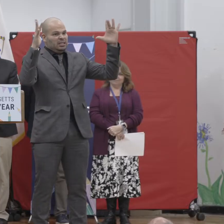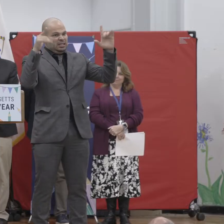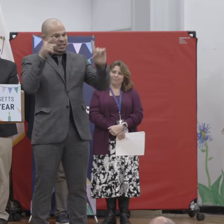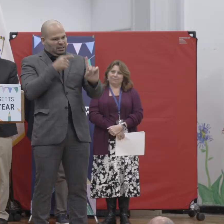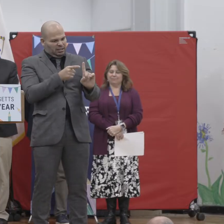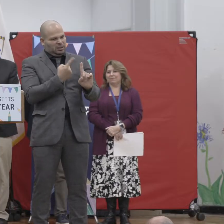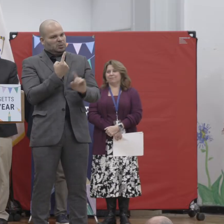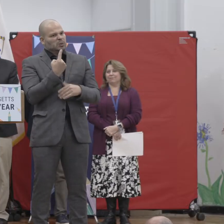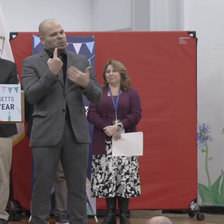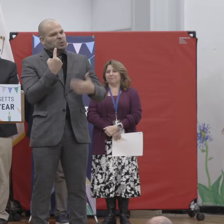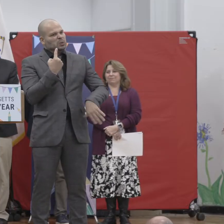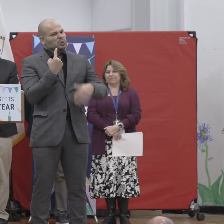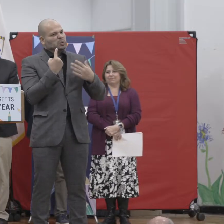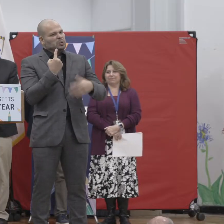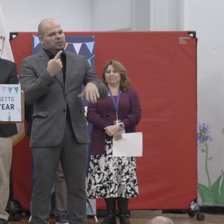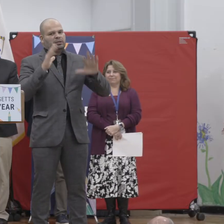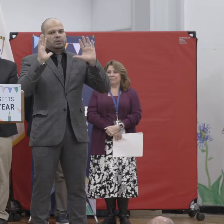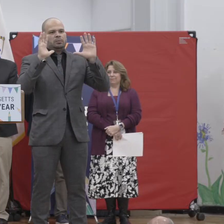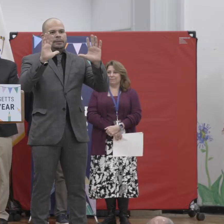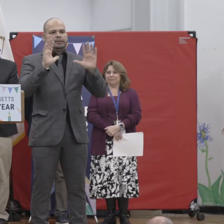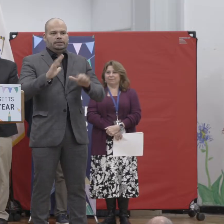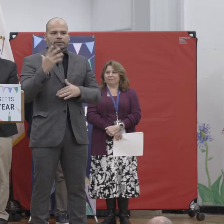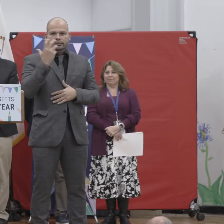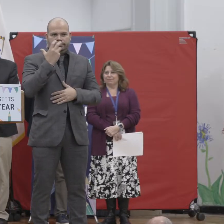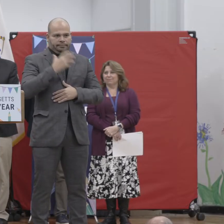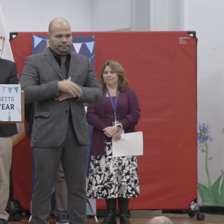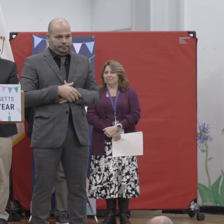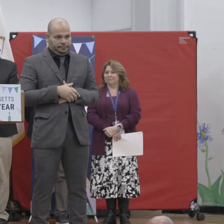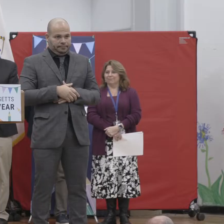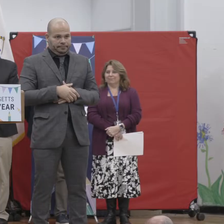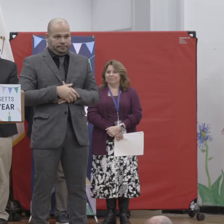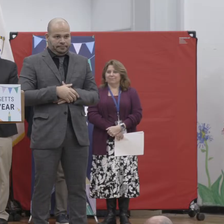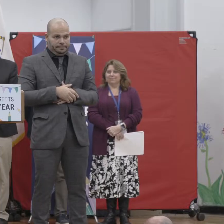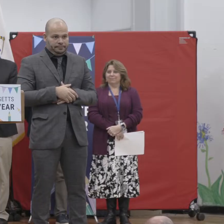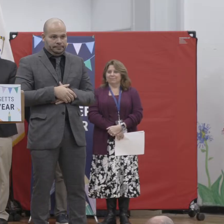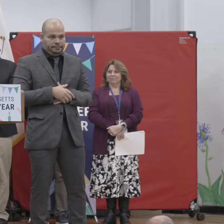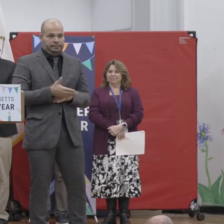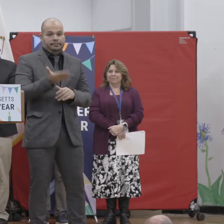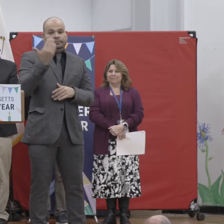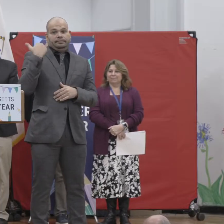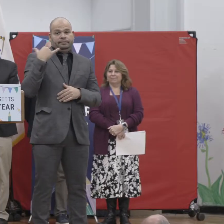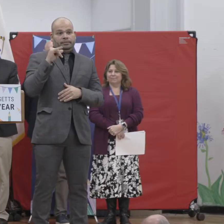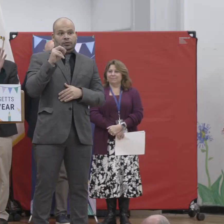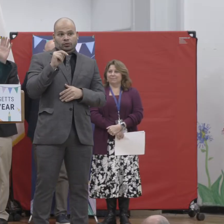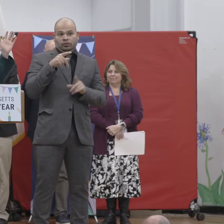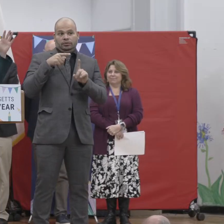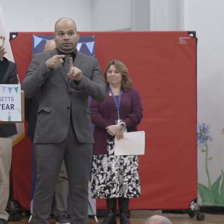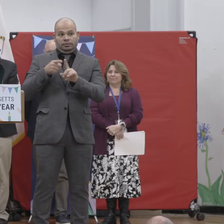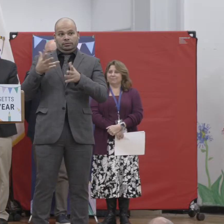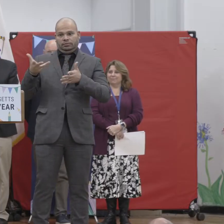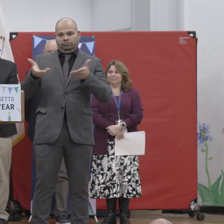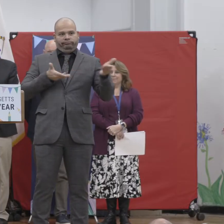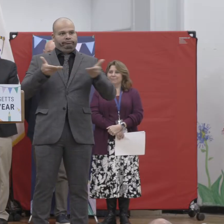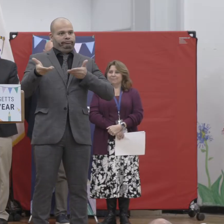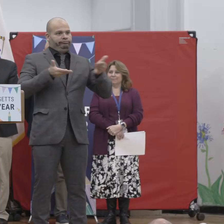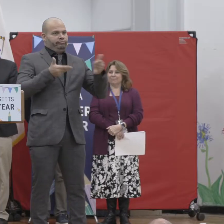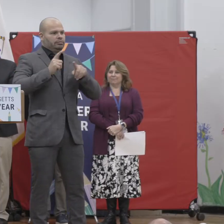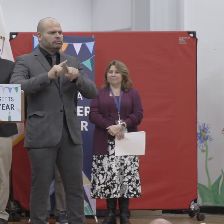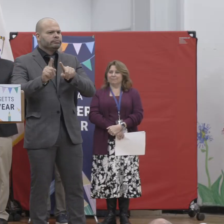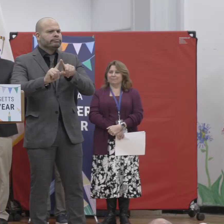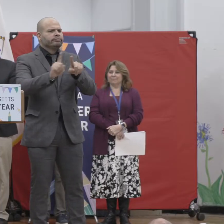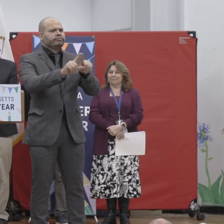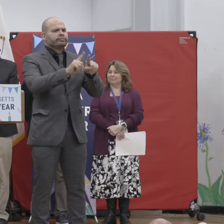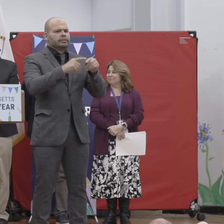And back in January, we took in nominations. We had many people nominated. We broke it down